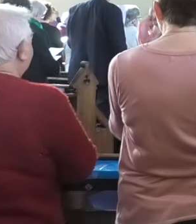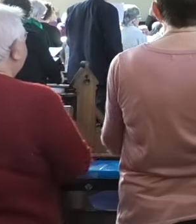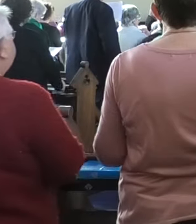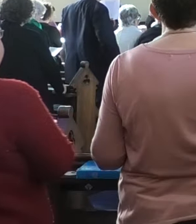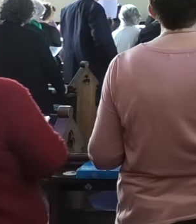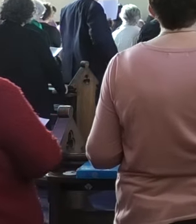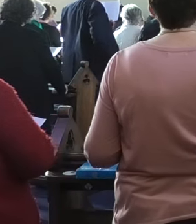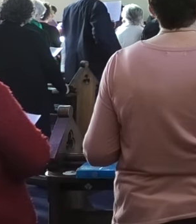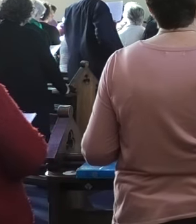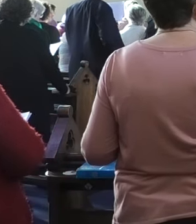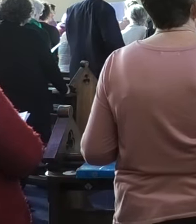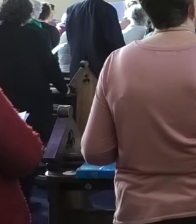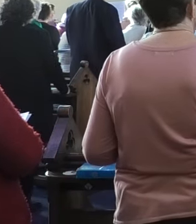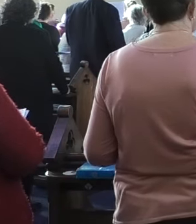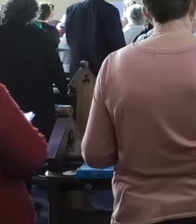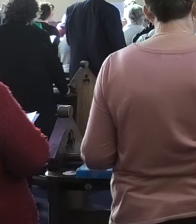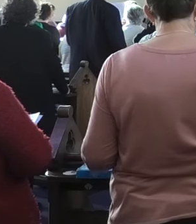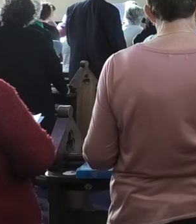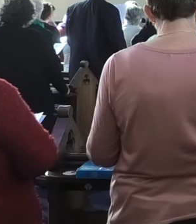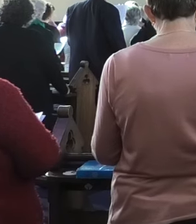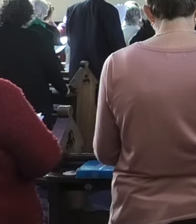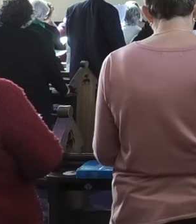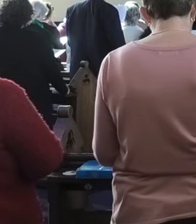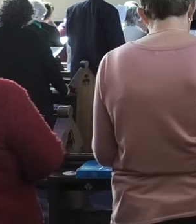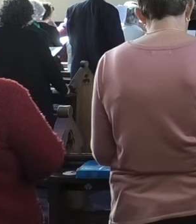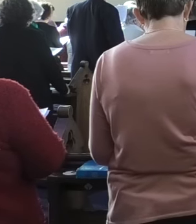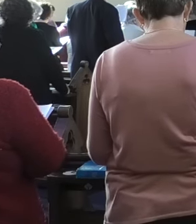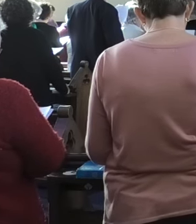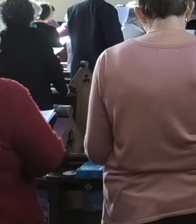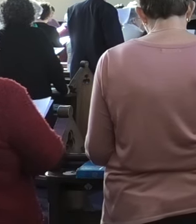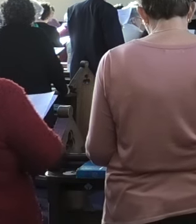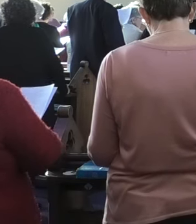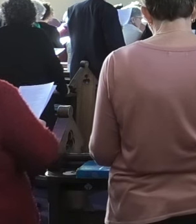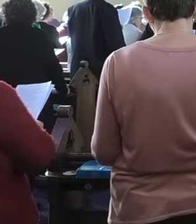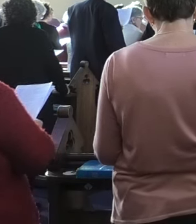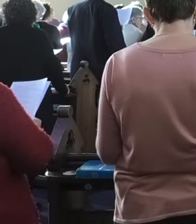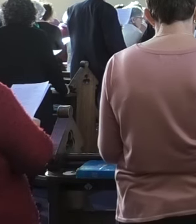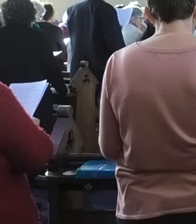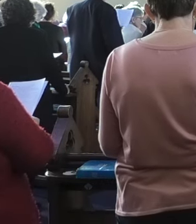the very strong sense of God's goodness that Rinska lived with.